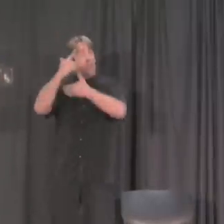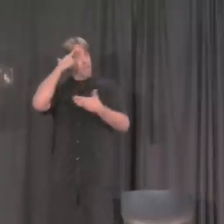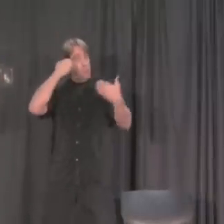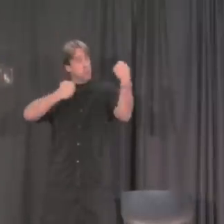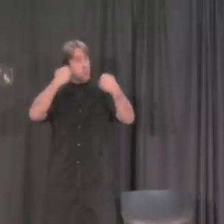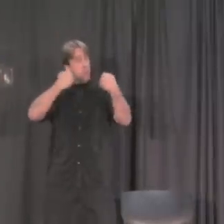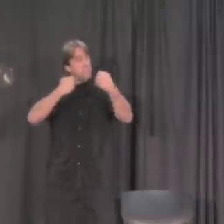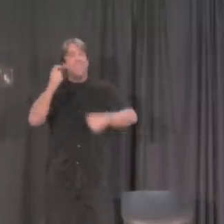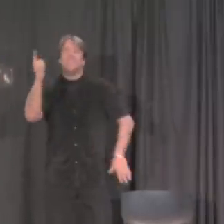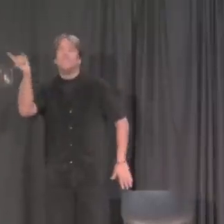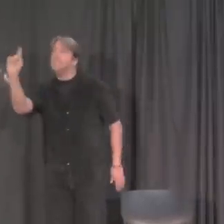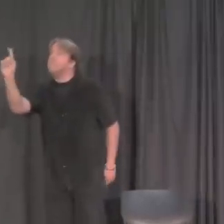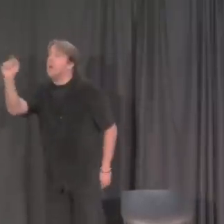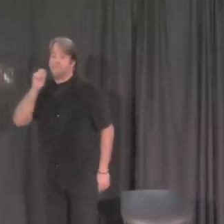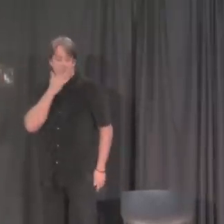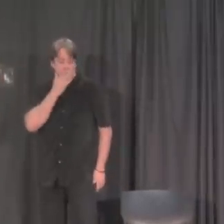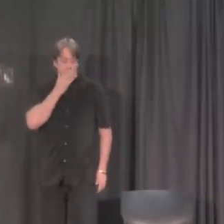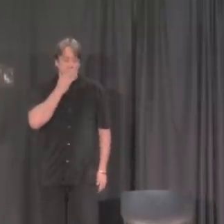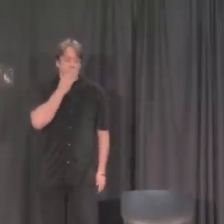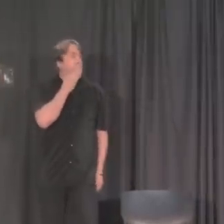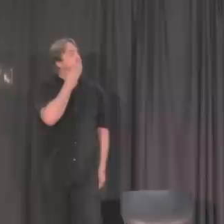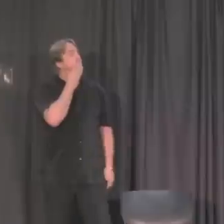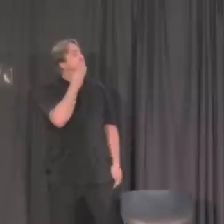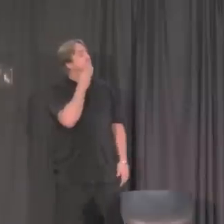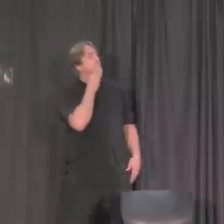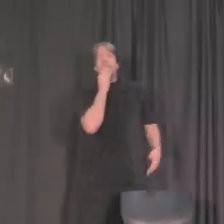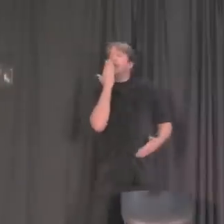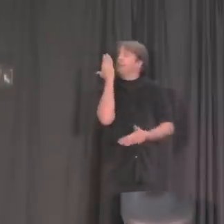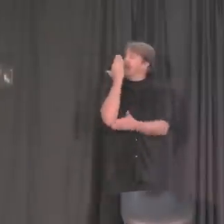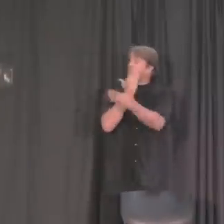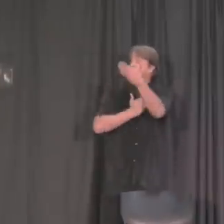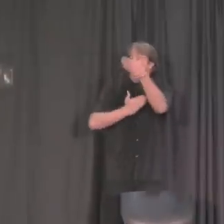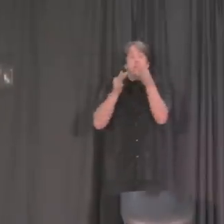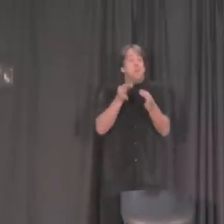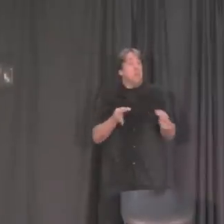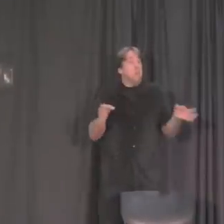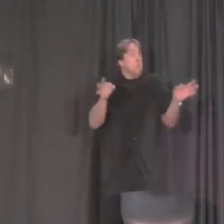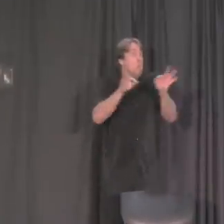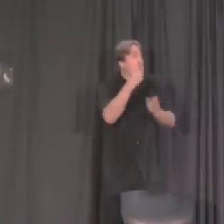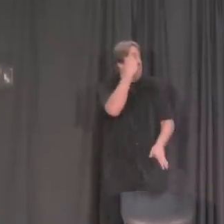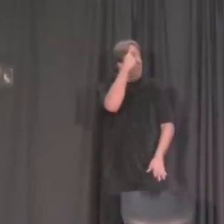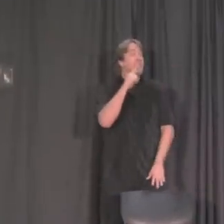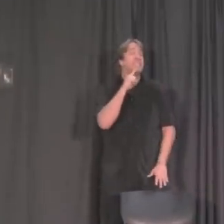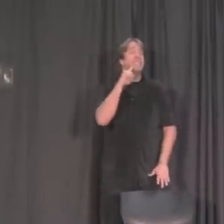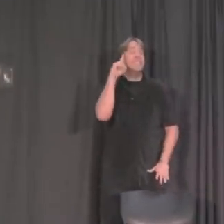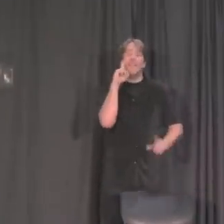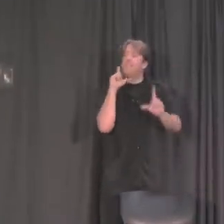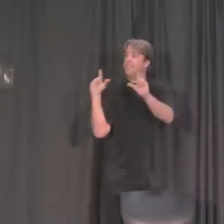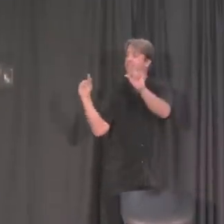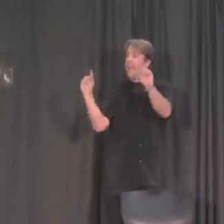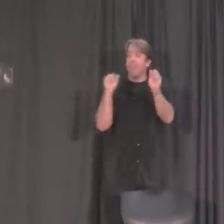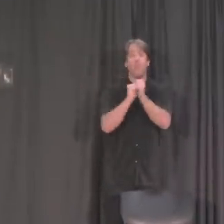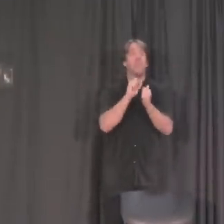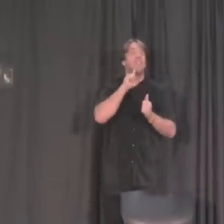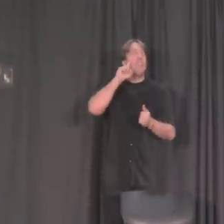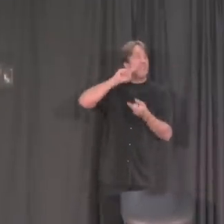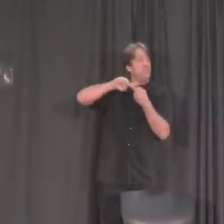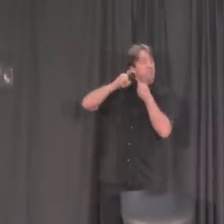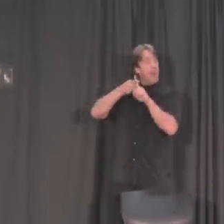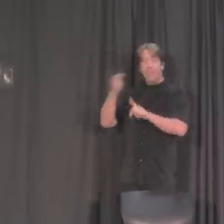Now, deaf people do not use their hands for driving. Oh no, because hands are just too important for deaf